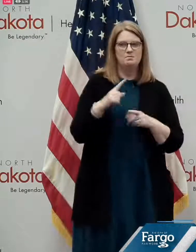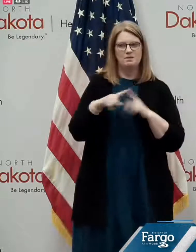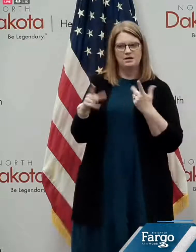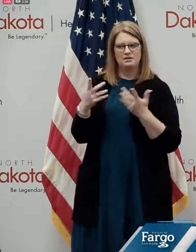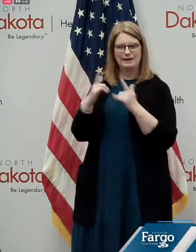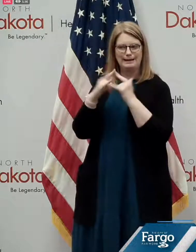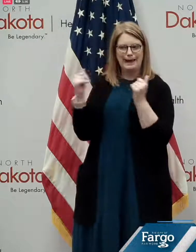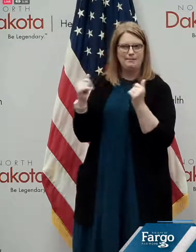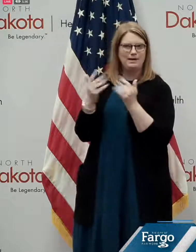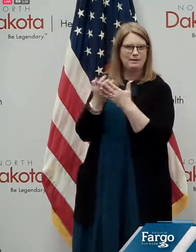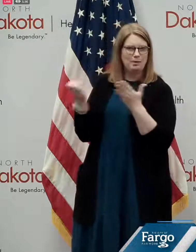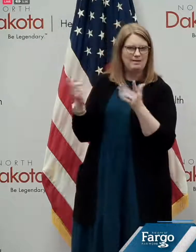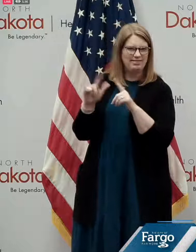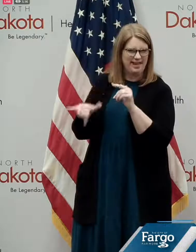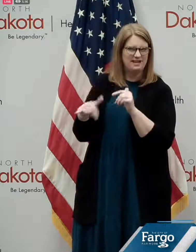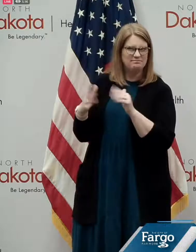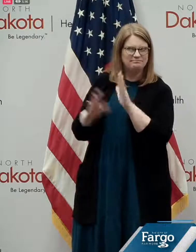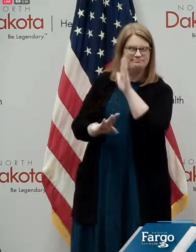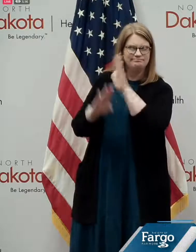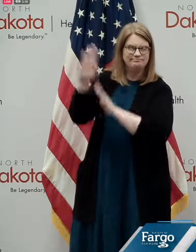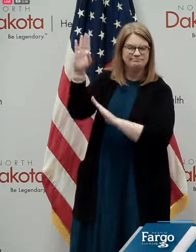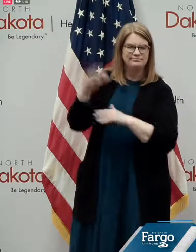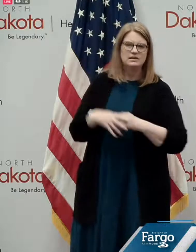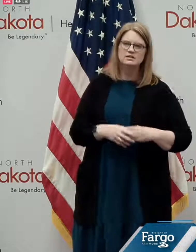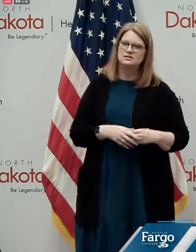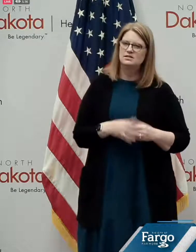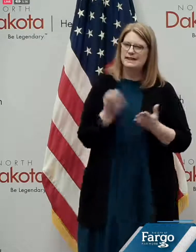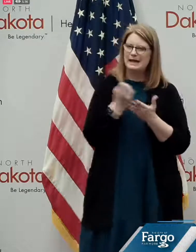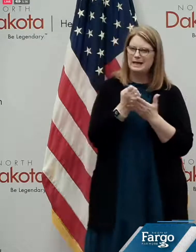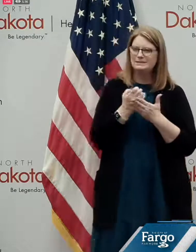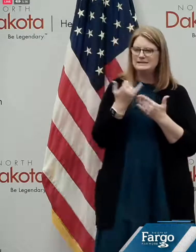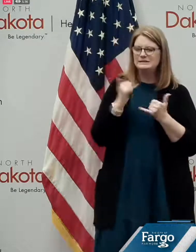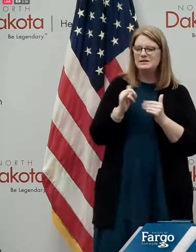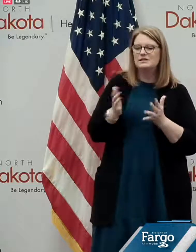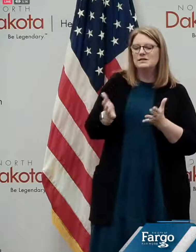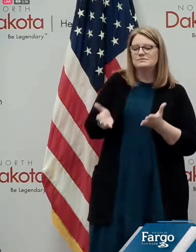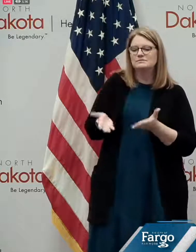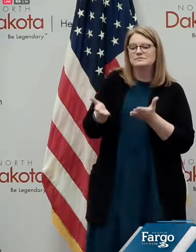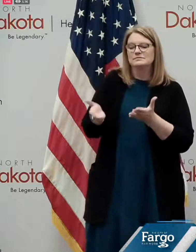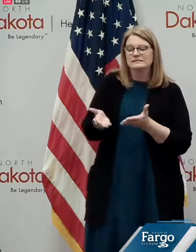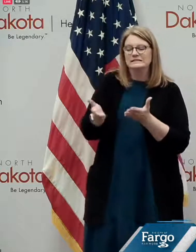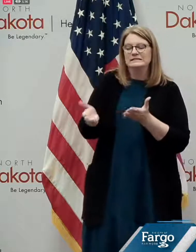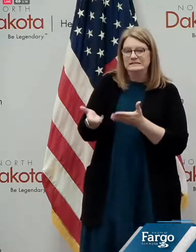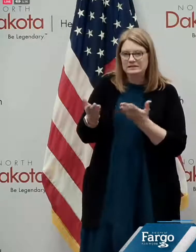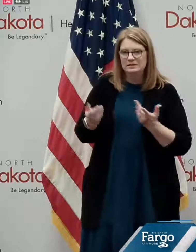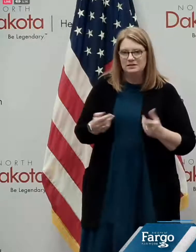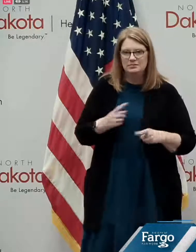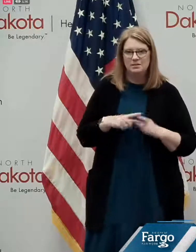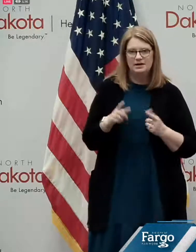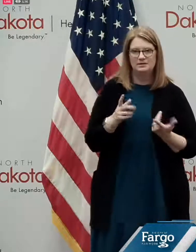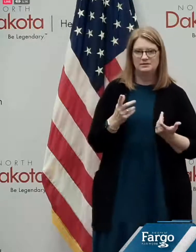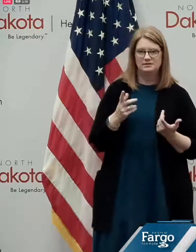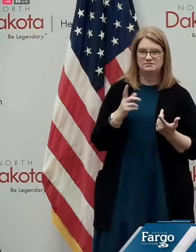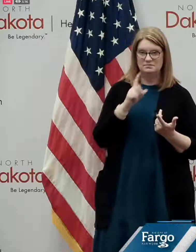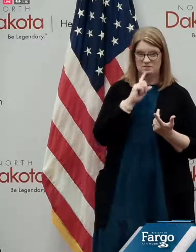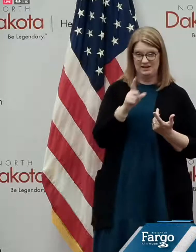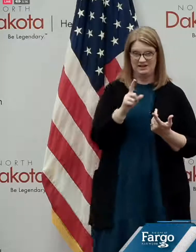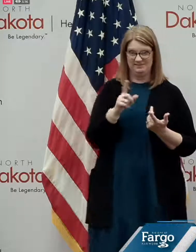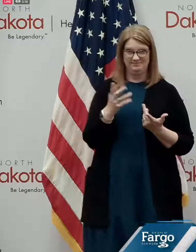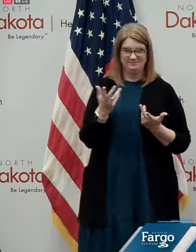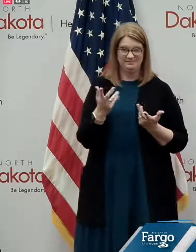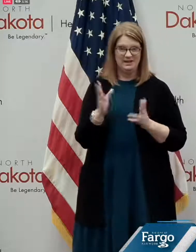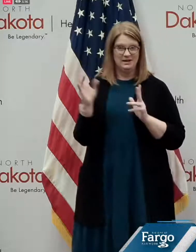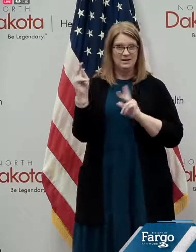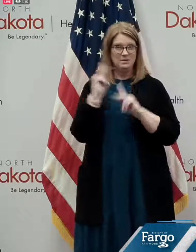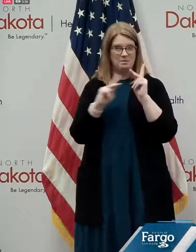through the roof. So we're stimulating the economy, but we want to make sure that we know that the real engine is not printing money. The real engine is